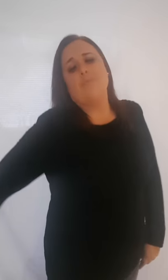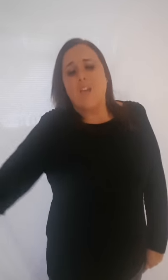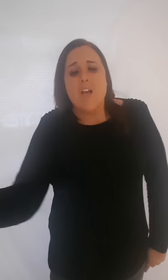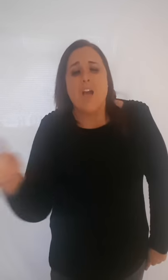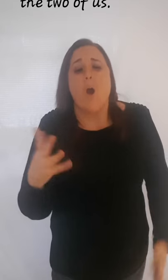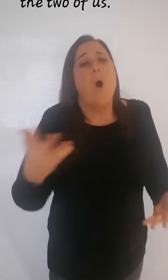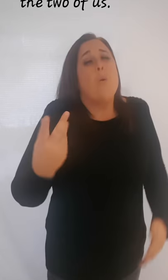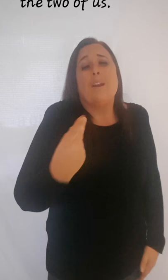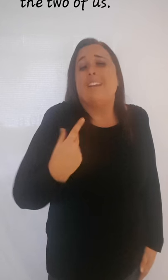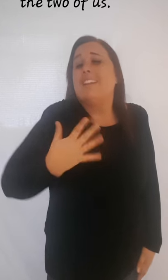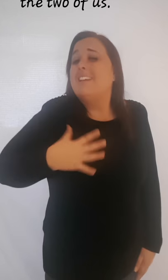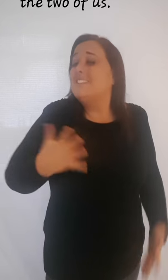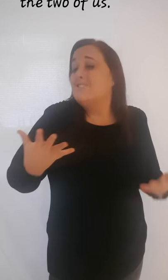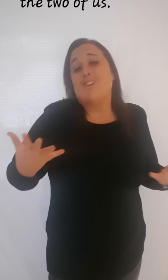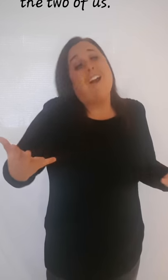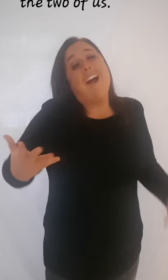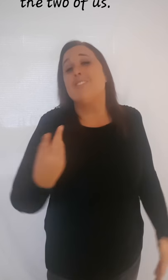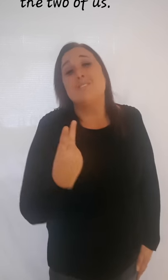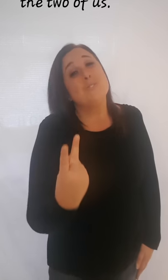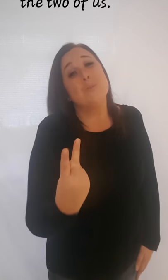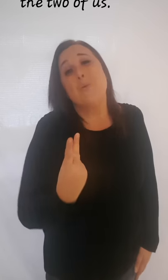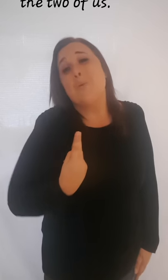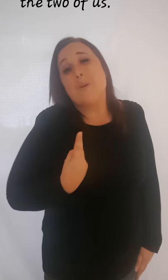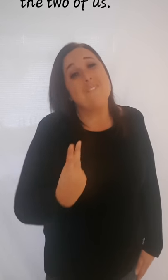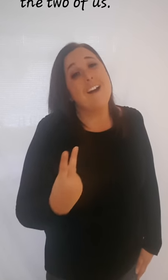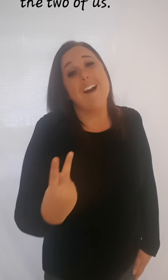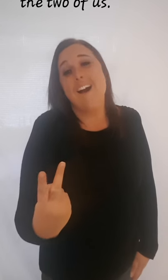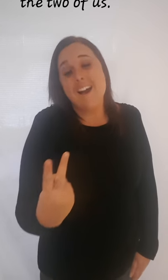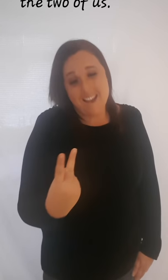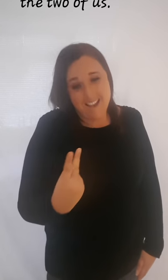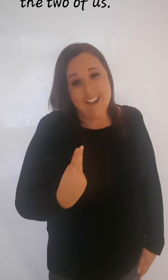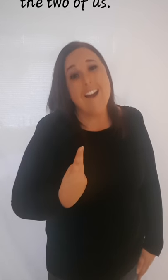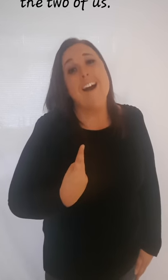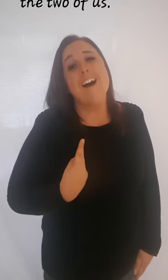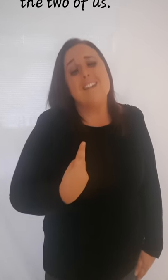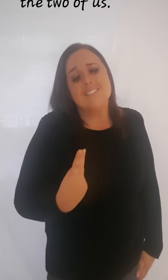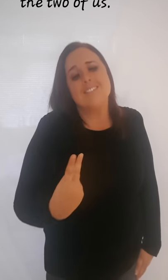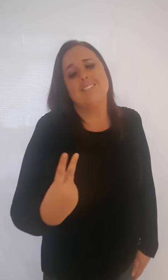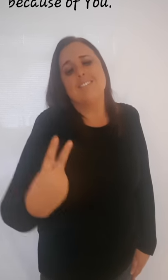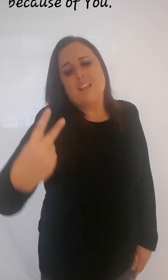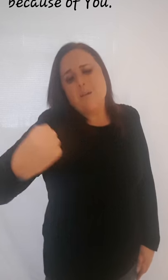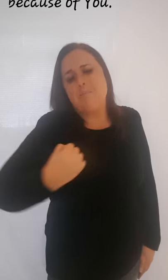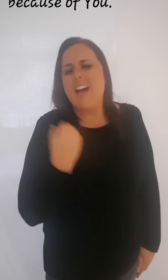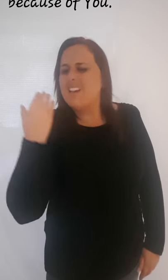All we need is just the two words. My